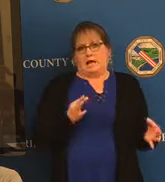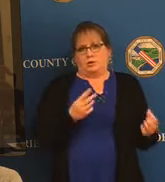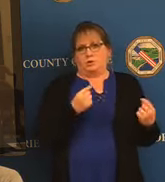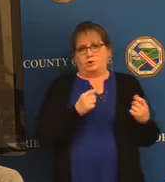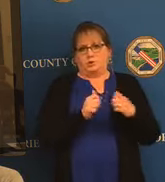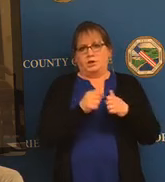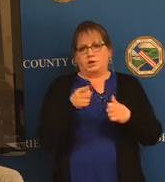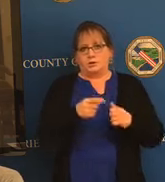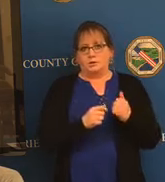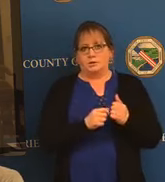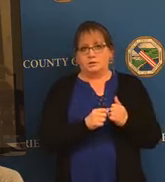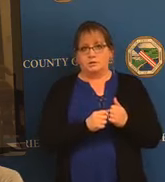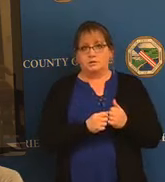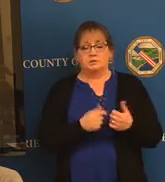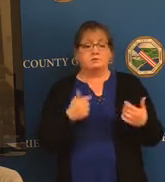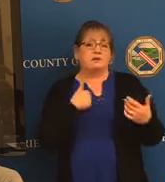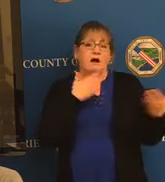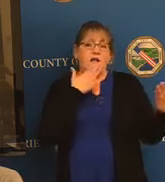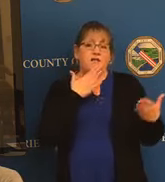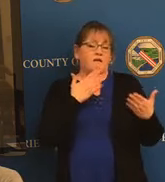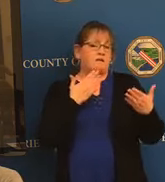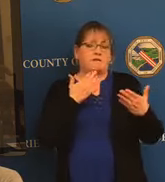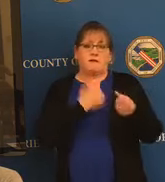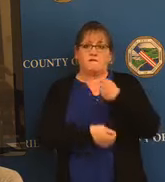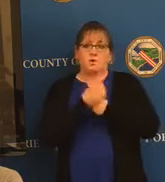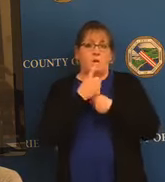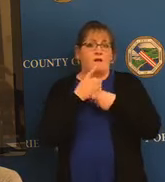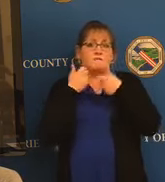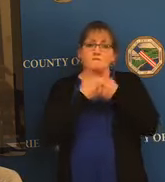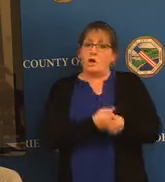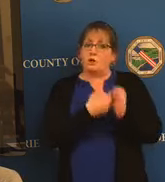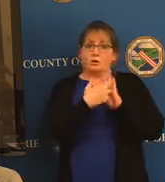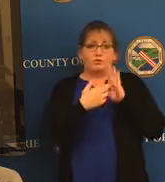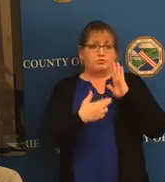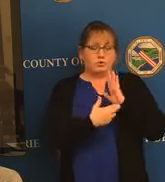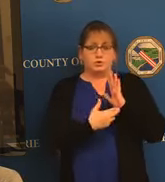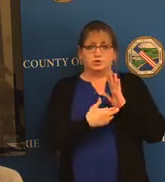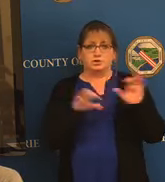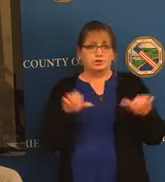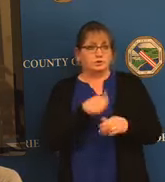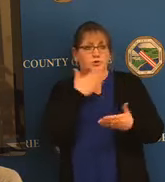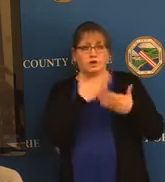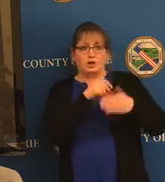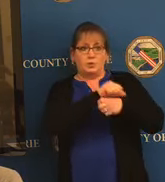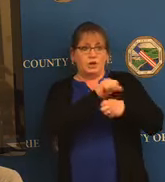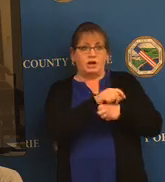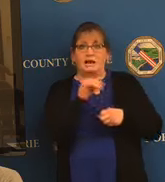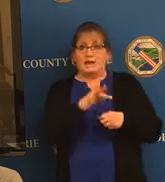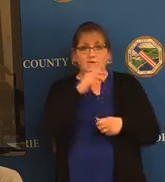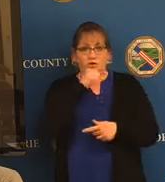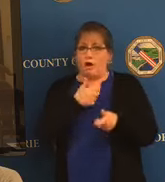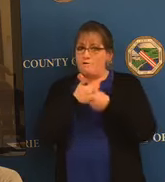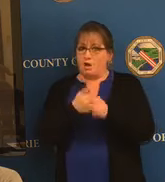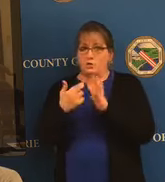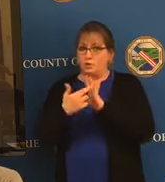situation. With that, I just thank everyone for that are following the rules for doing good work. For those of you who are not following the rules, you're putting the rest of the